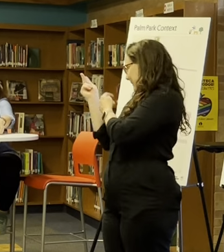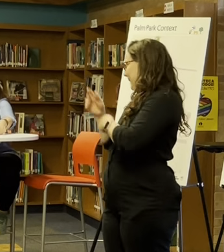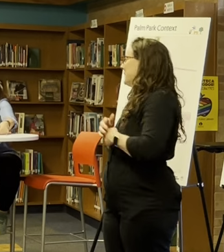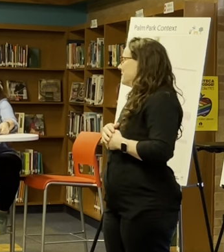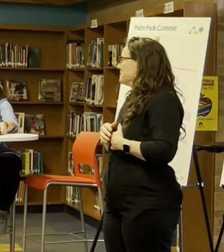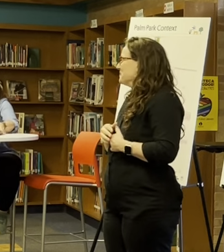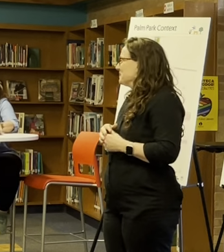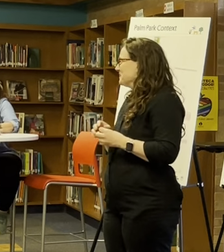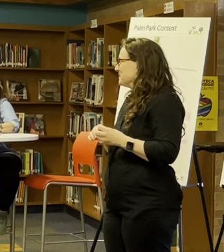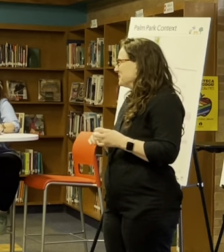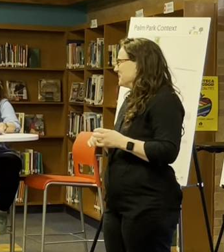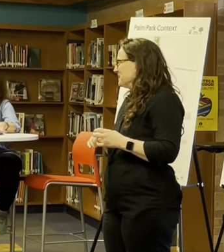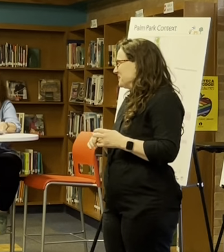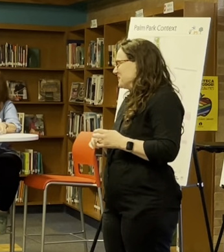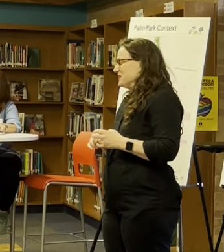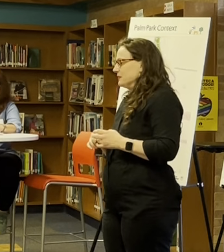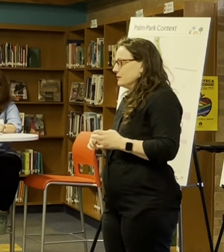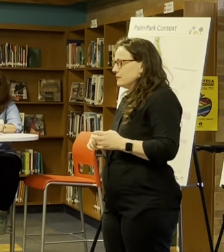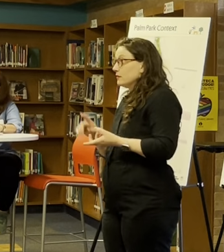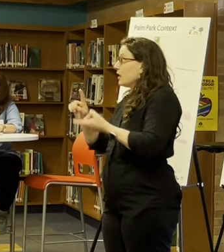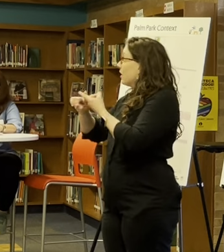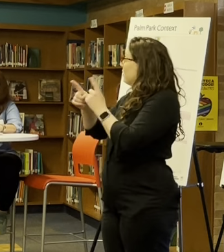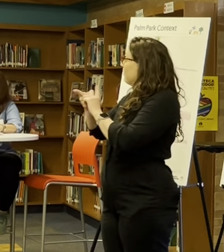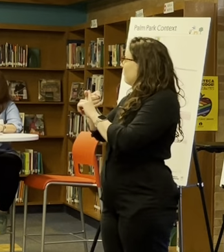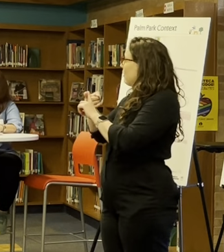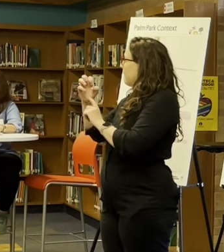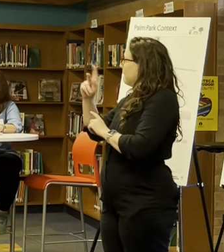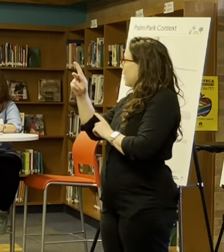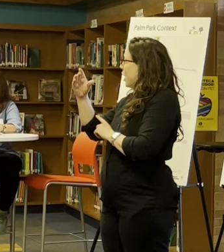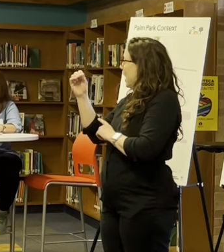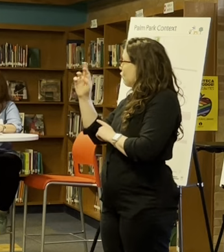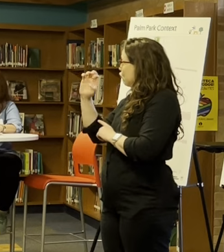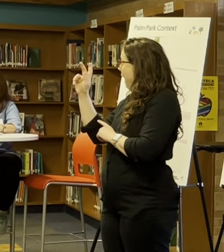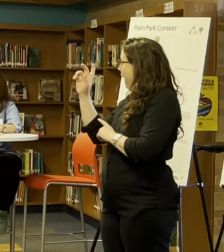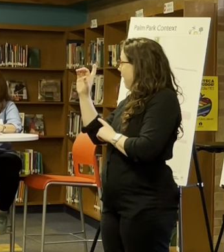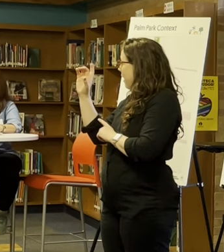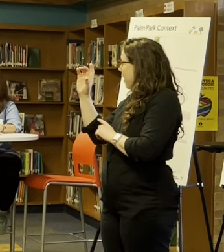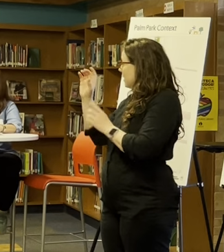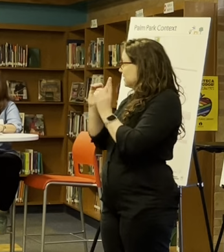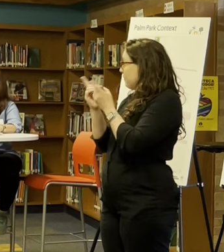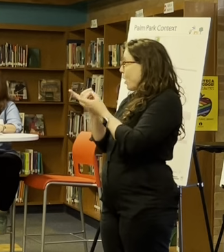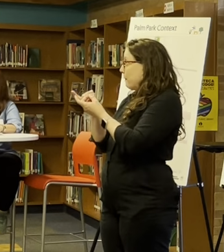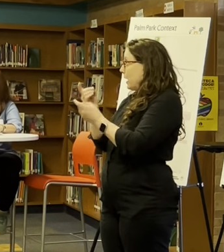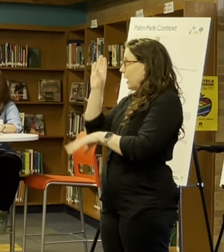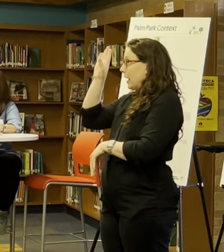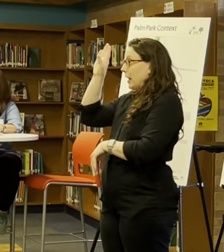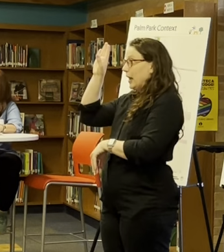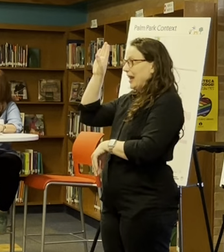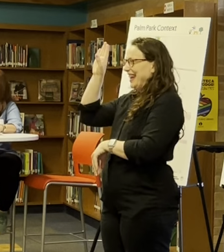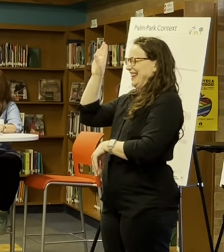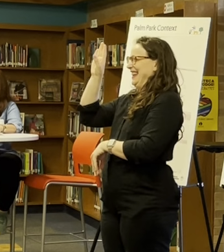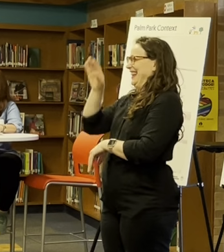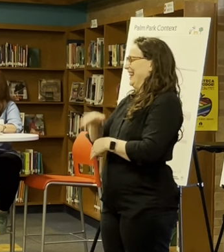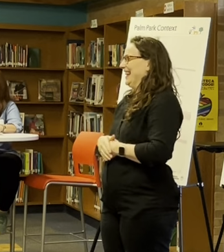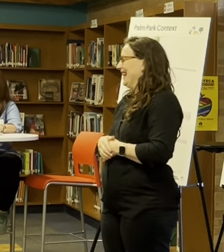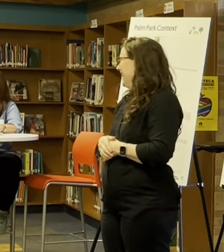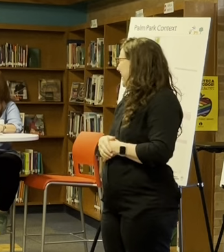you. And our friends at the Parks and Recreation Department, please raise your hand. All right.